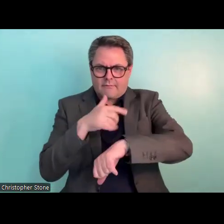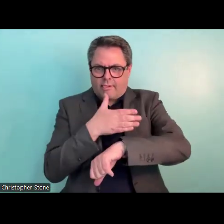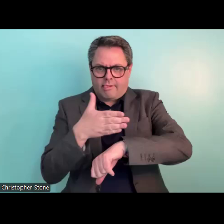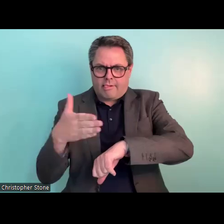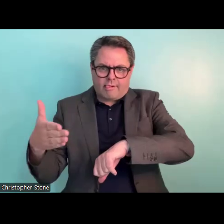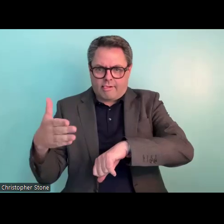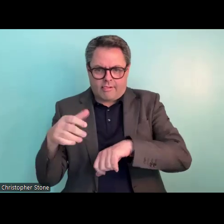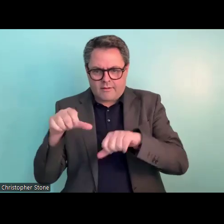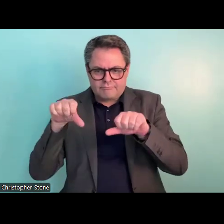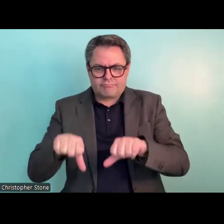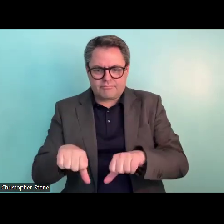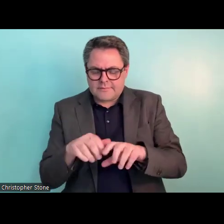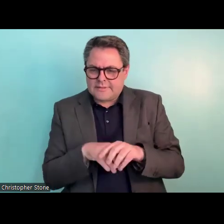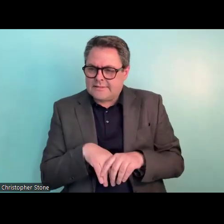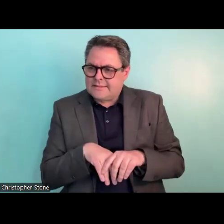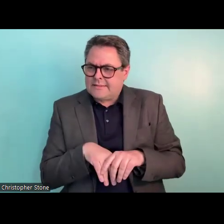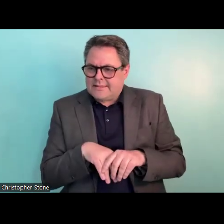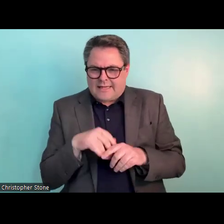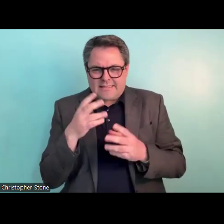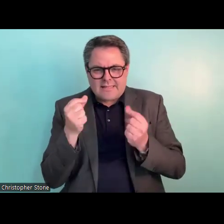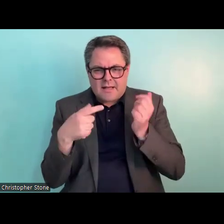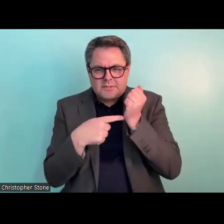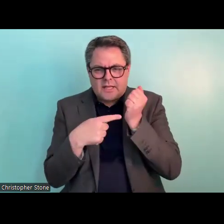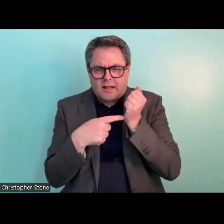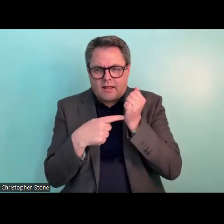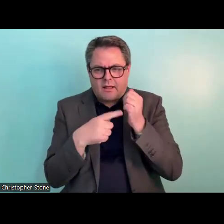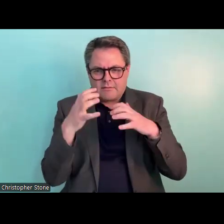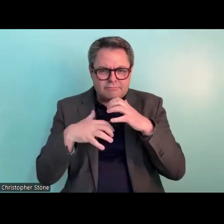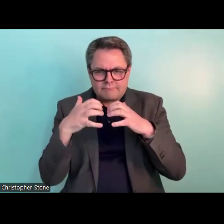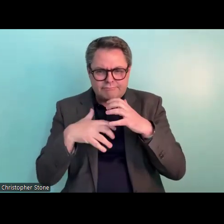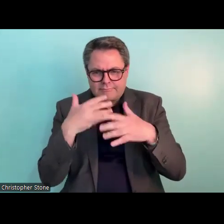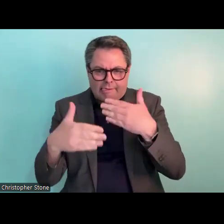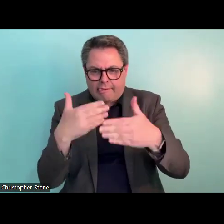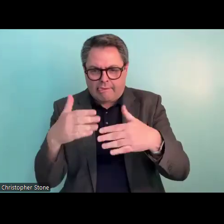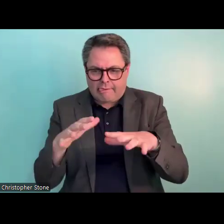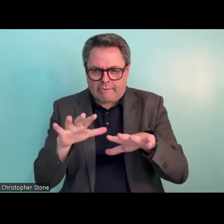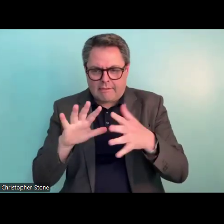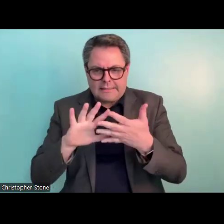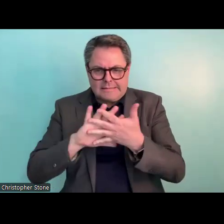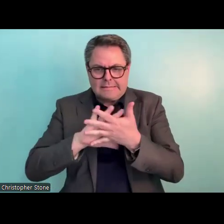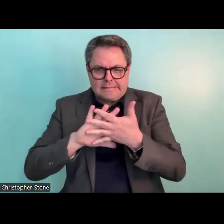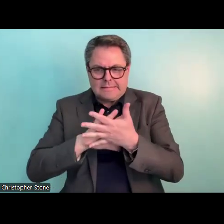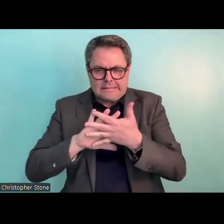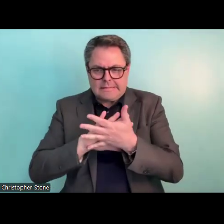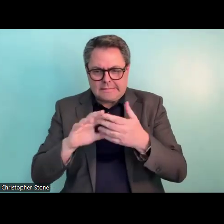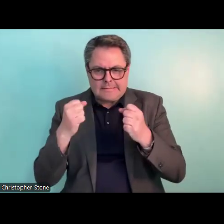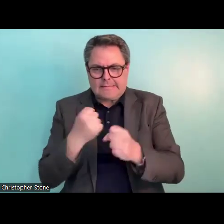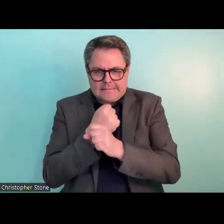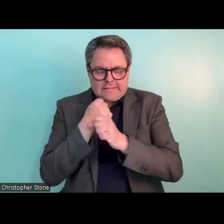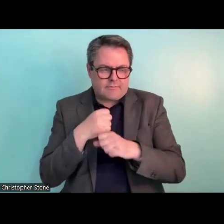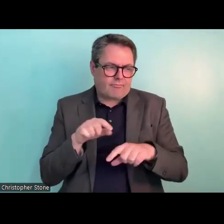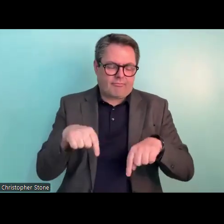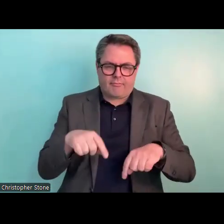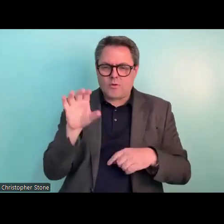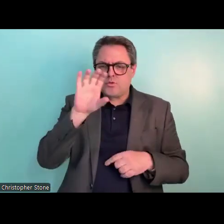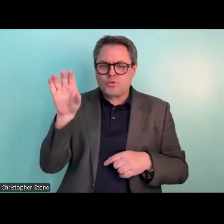Hello. Sorry about the slightly delayed start time today. We've had a couple of technical issues to be dealing with, a